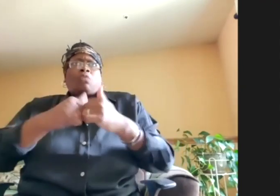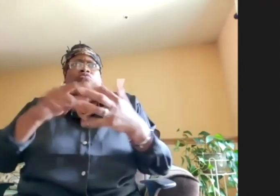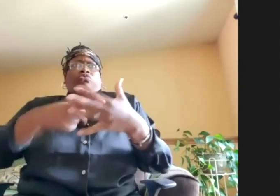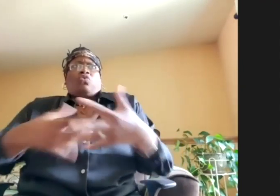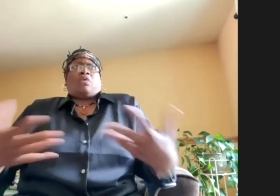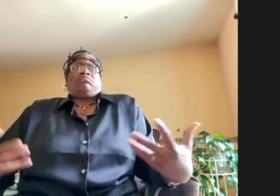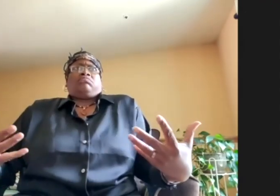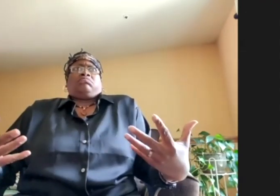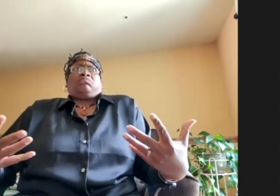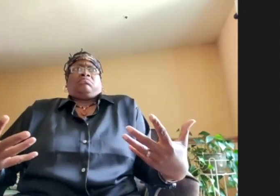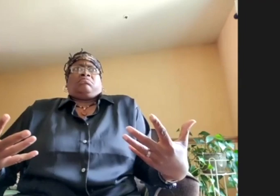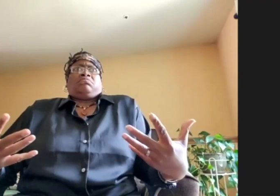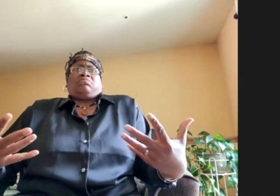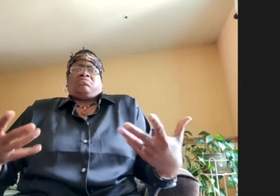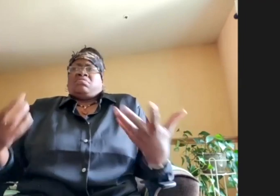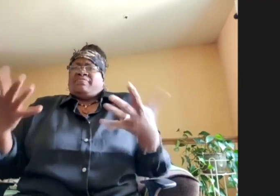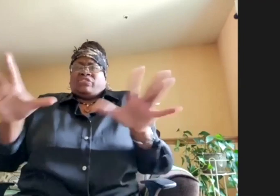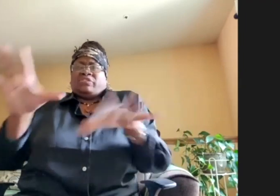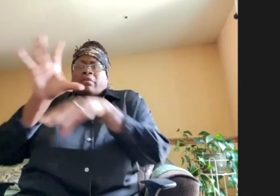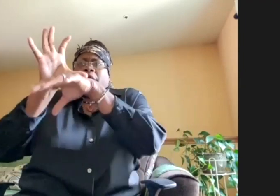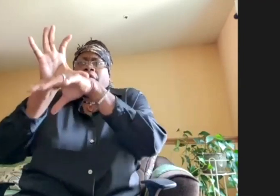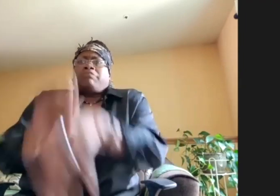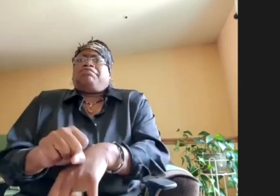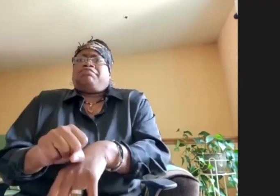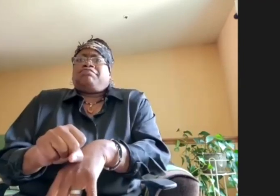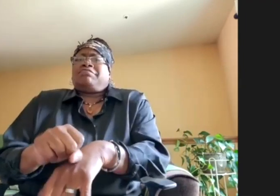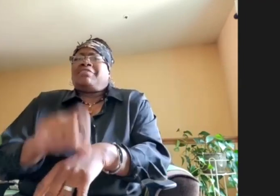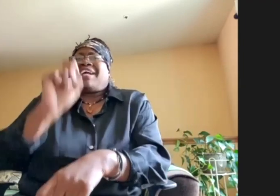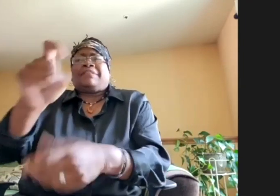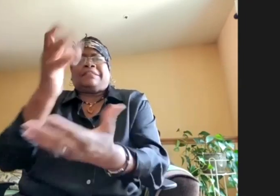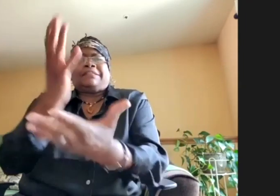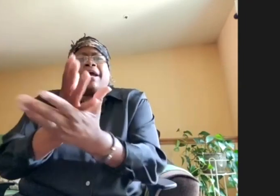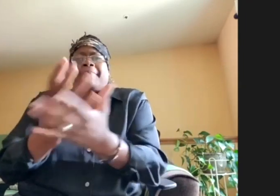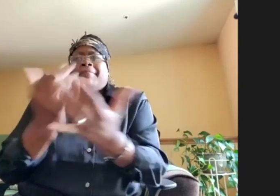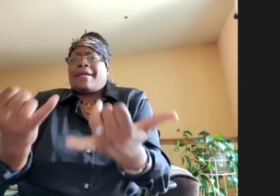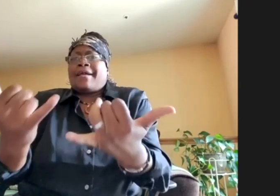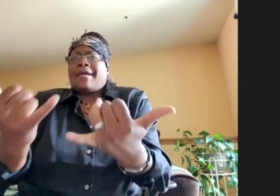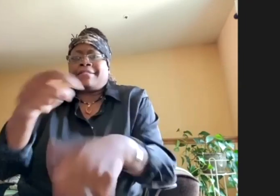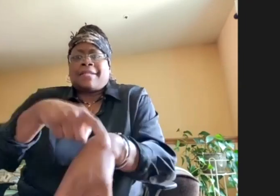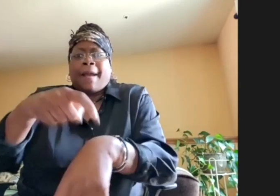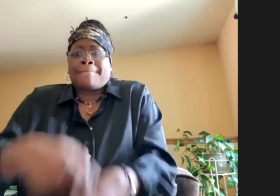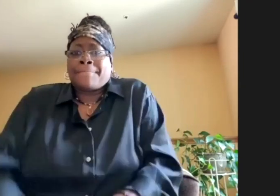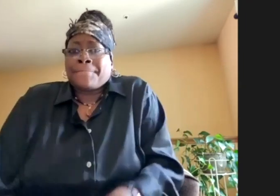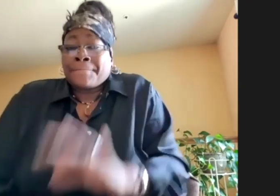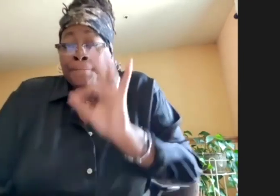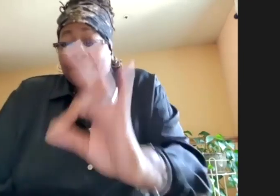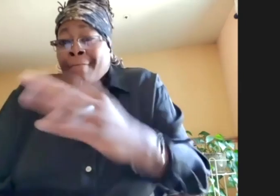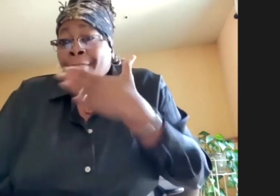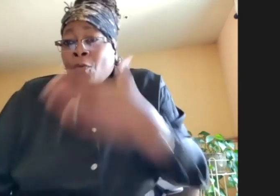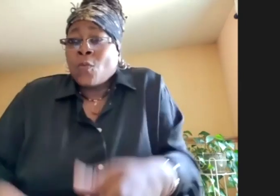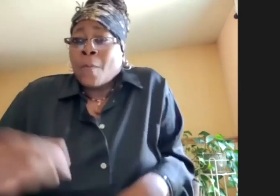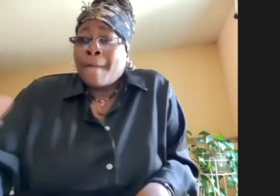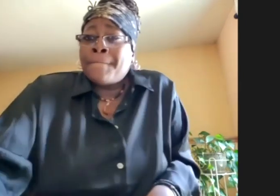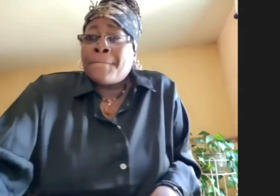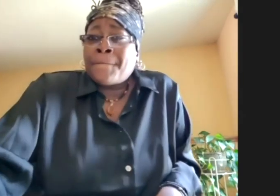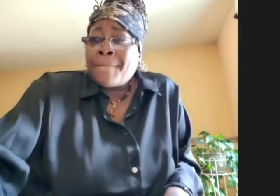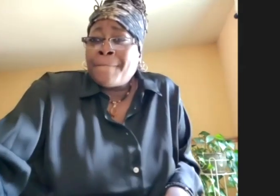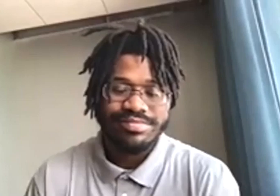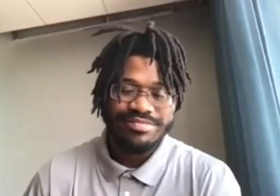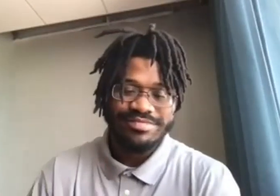seen from members of the community. But I think that we have to stop what we've been doing